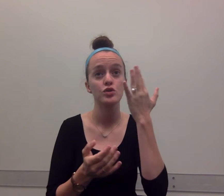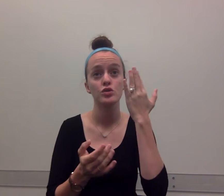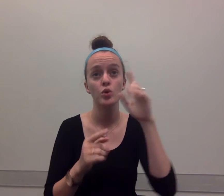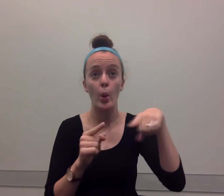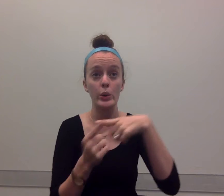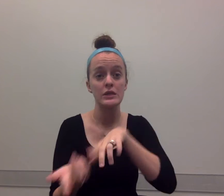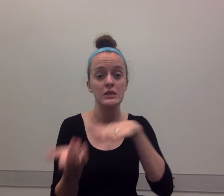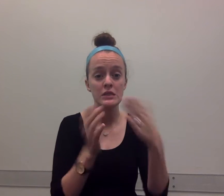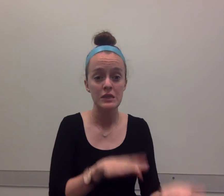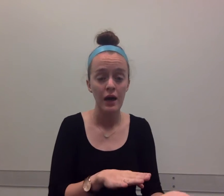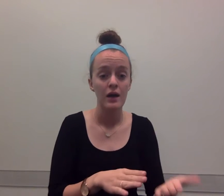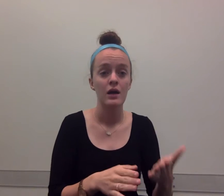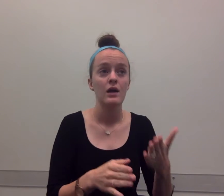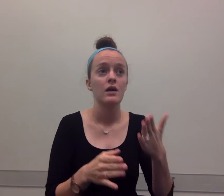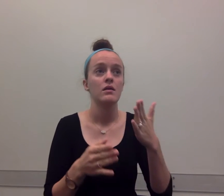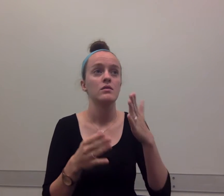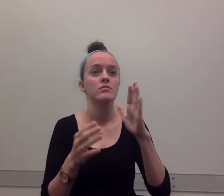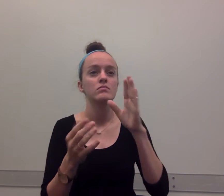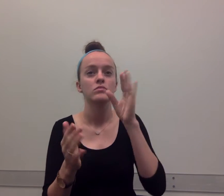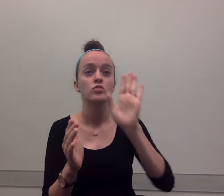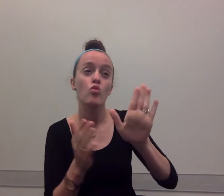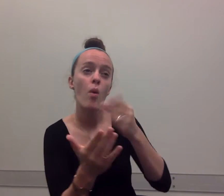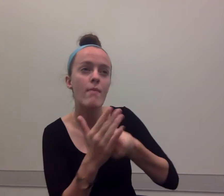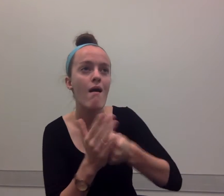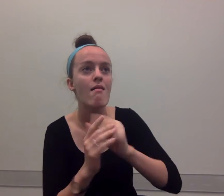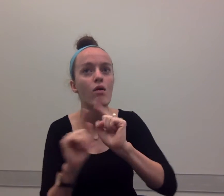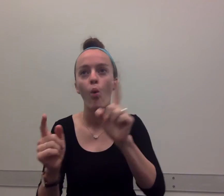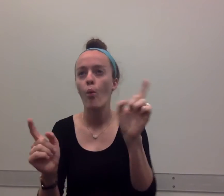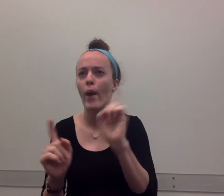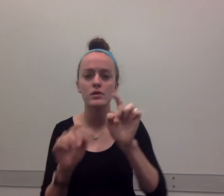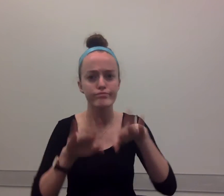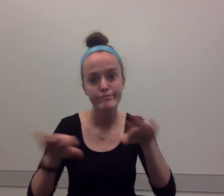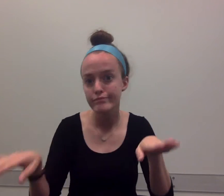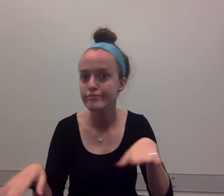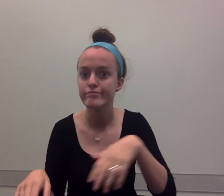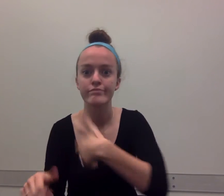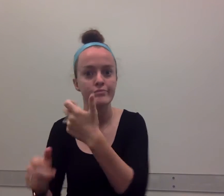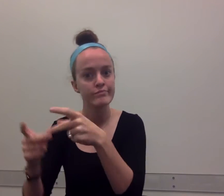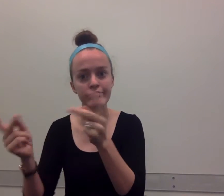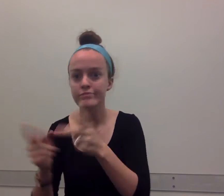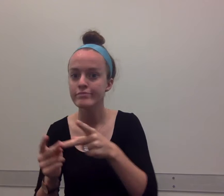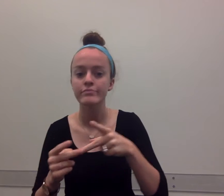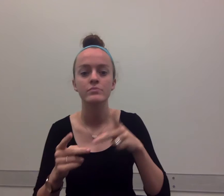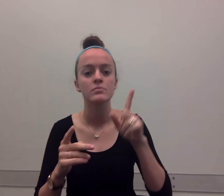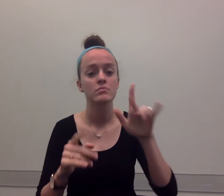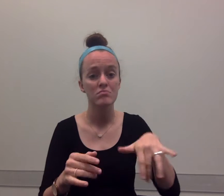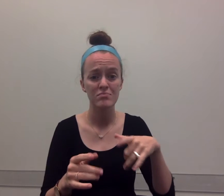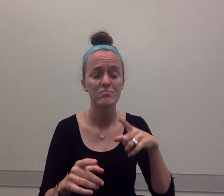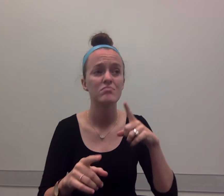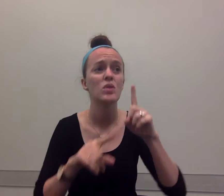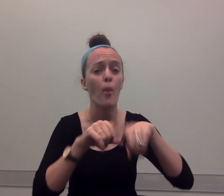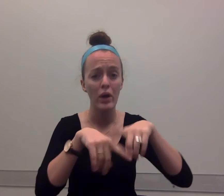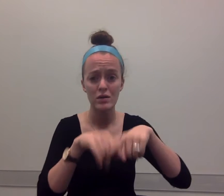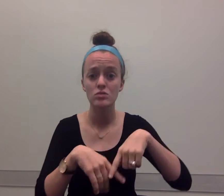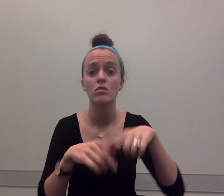tax beneficial way so that it's taxed the least amount as possible. Even if these are things that you haven't considered in